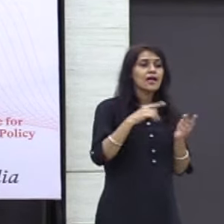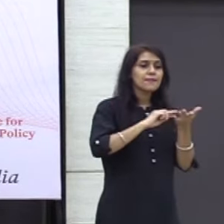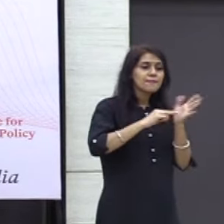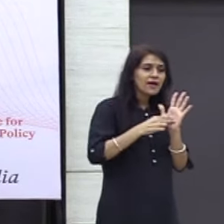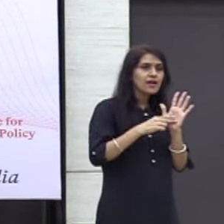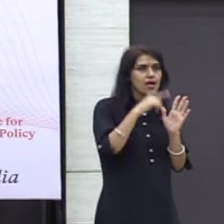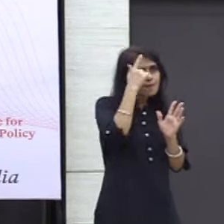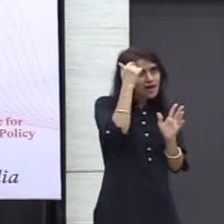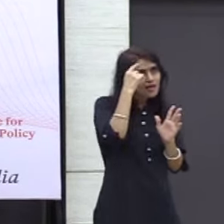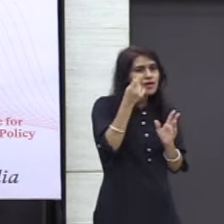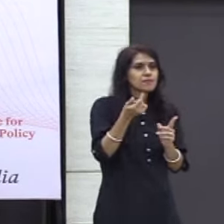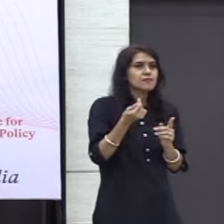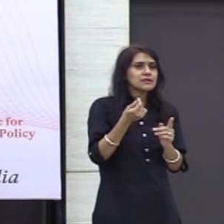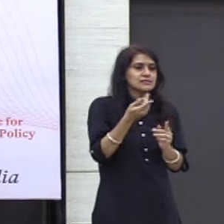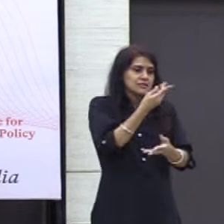that money,